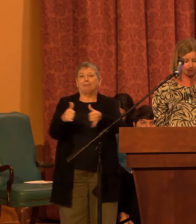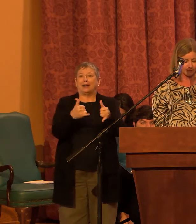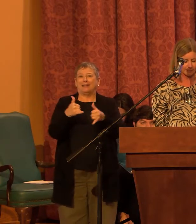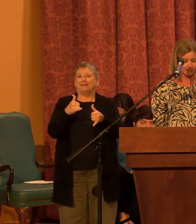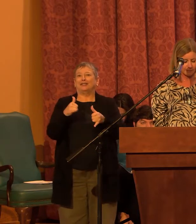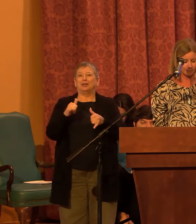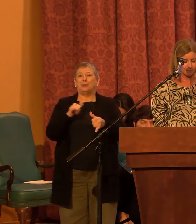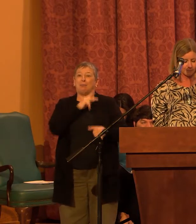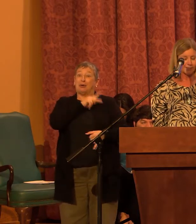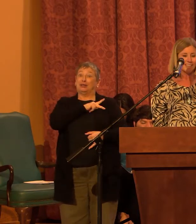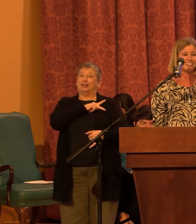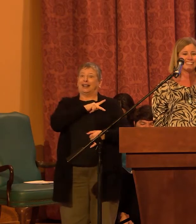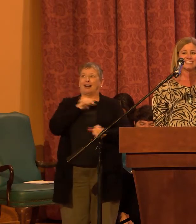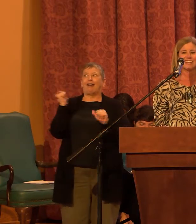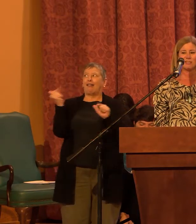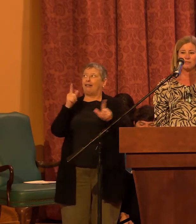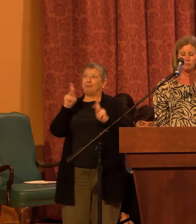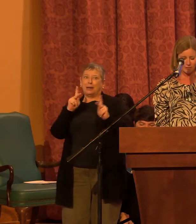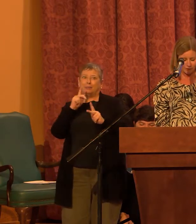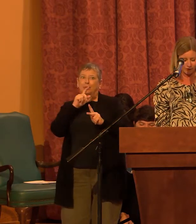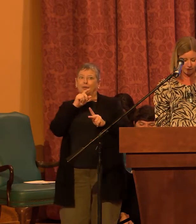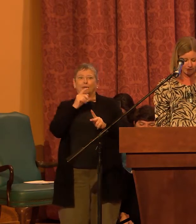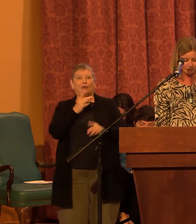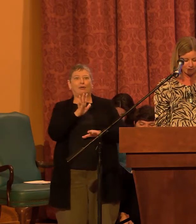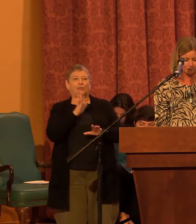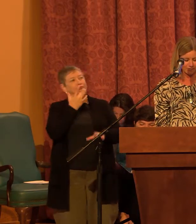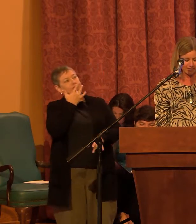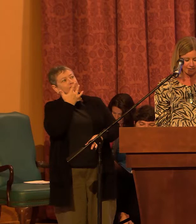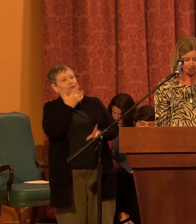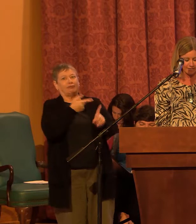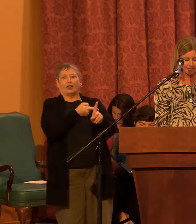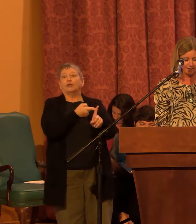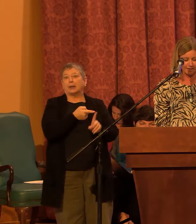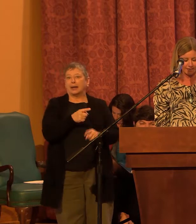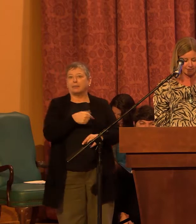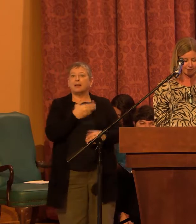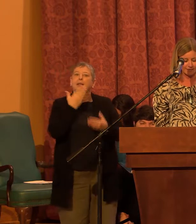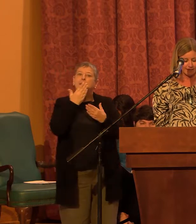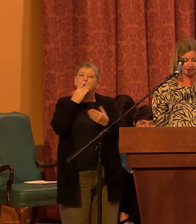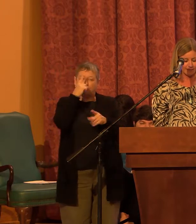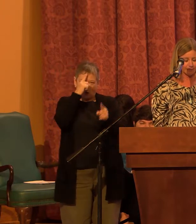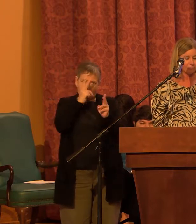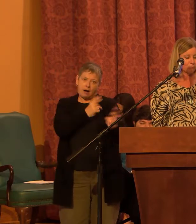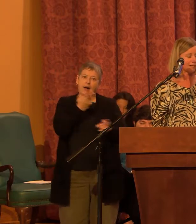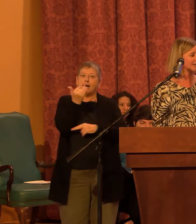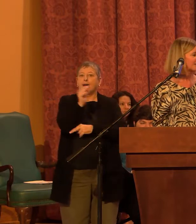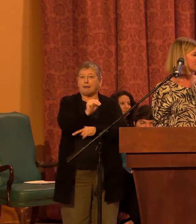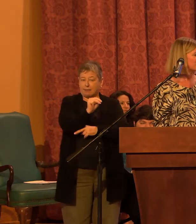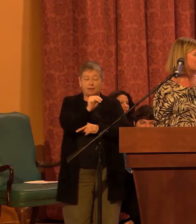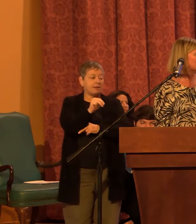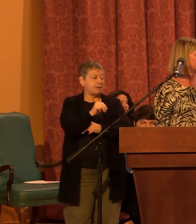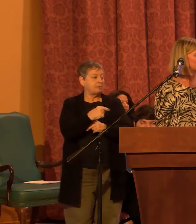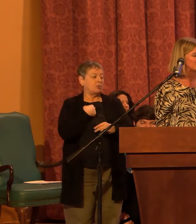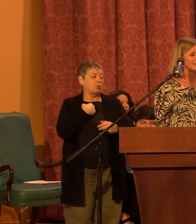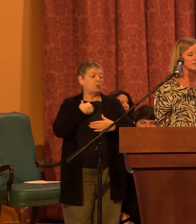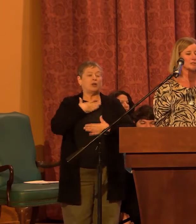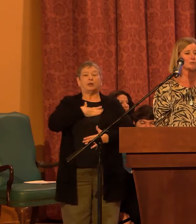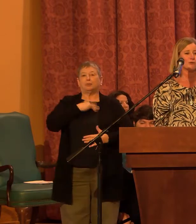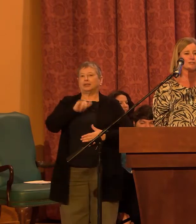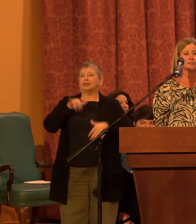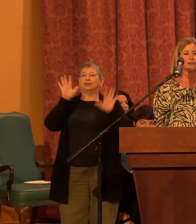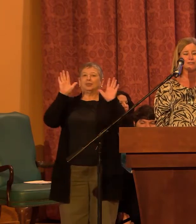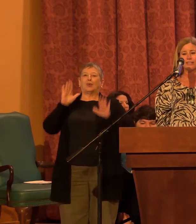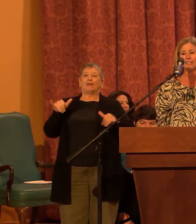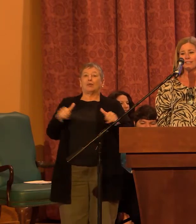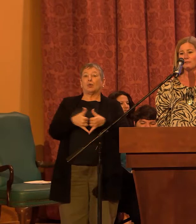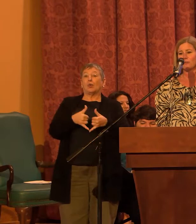everyone's favorite. Again, thank you so much for honoring Mr. T, and we appreciate this prestigious